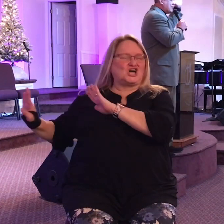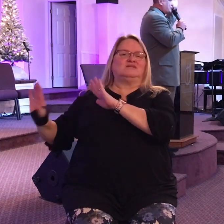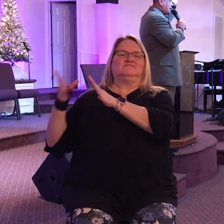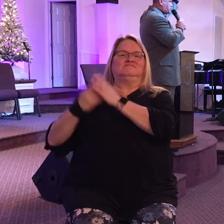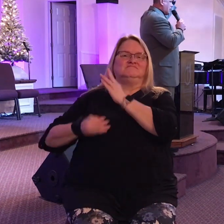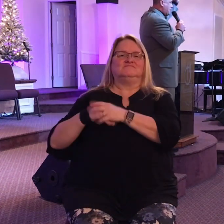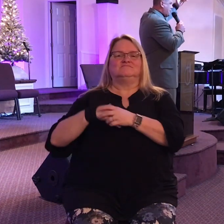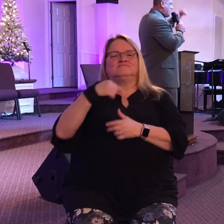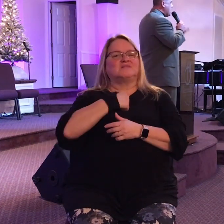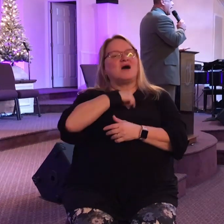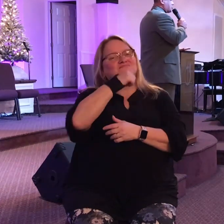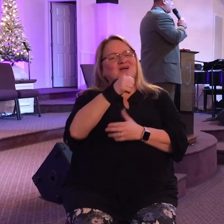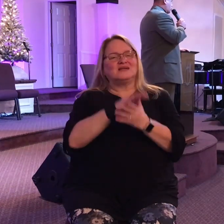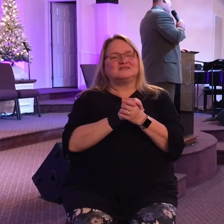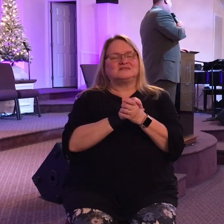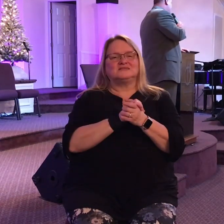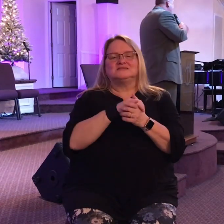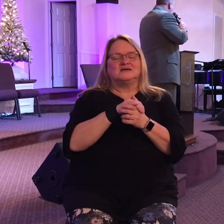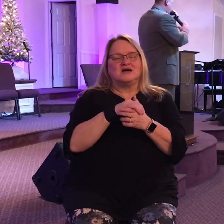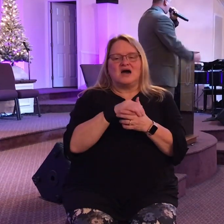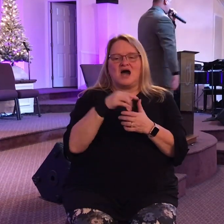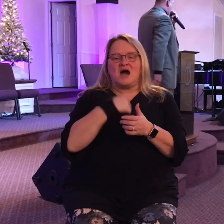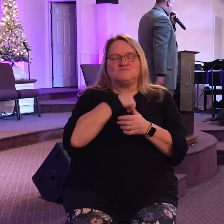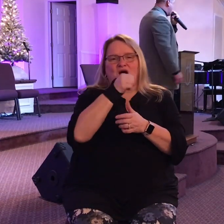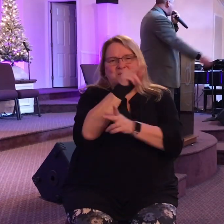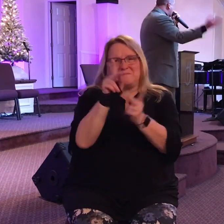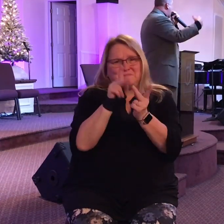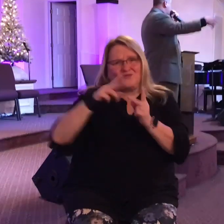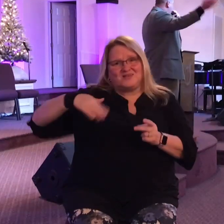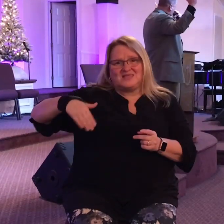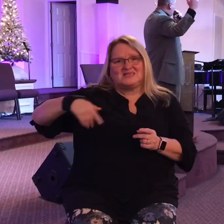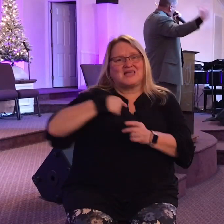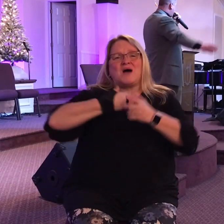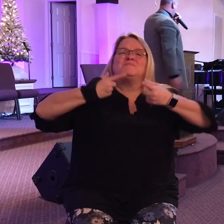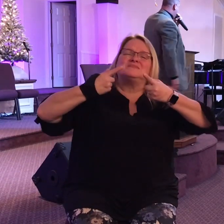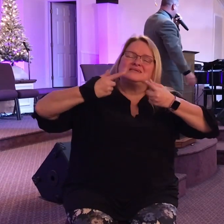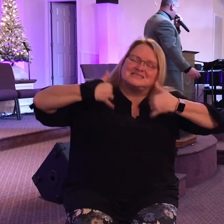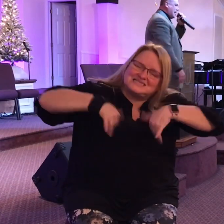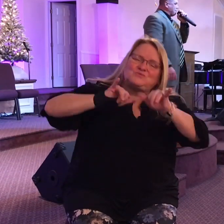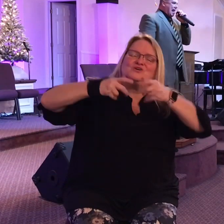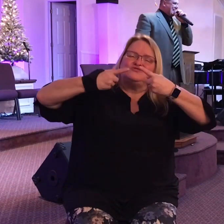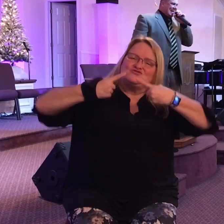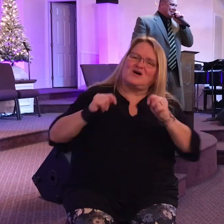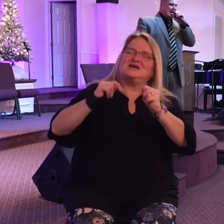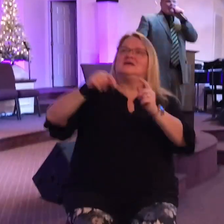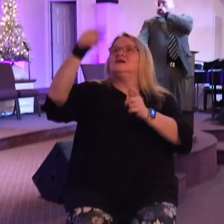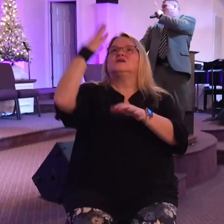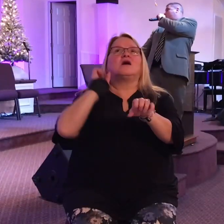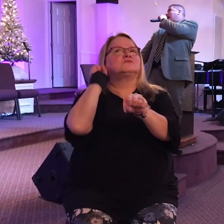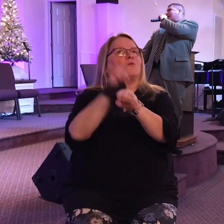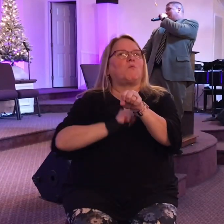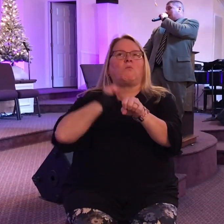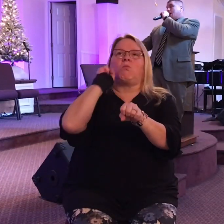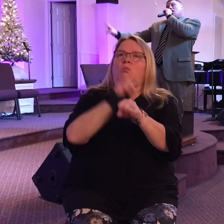I haven't reached the epitome. I'm still striving. I'm still trying. God's still working on me. But I thank God I